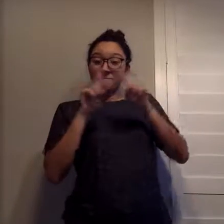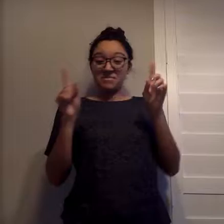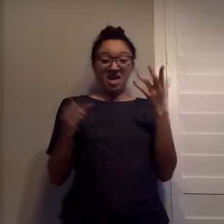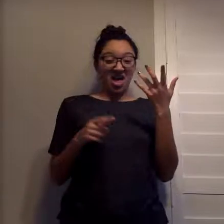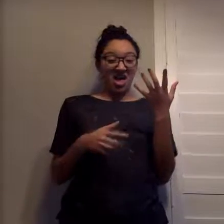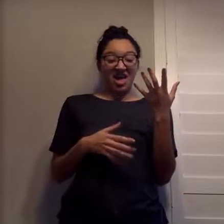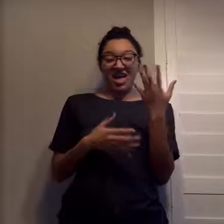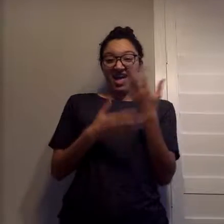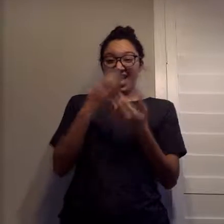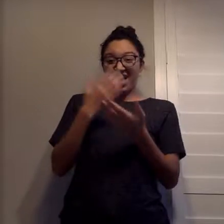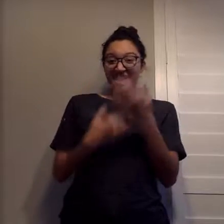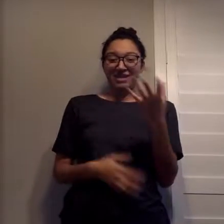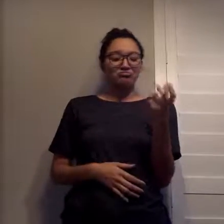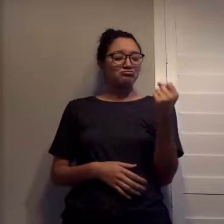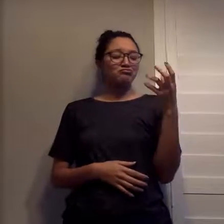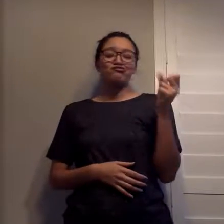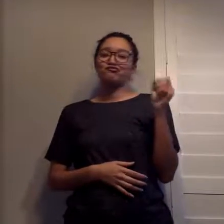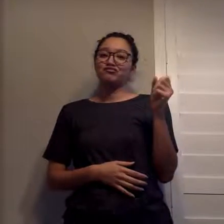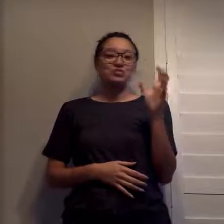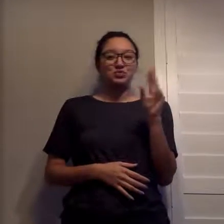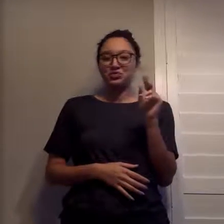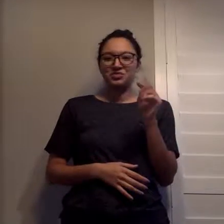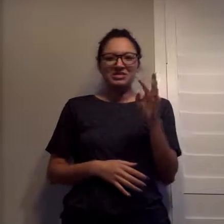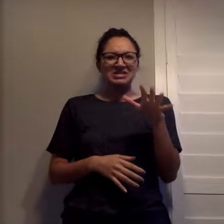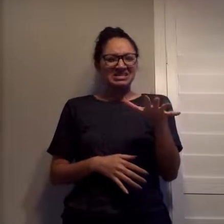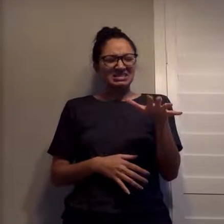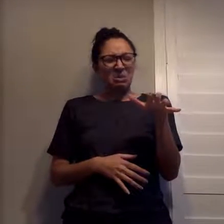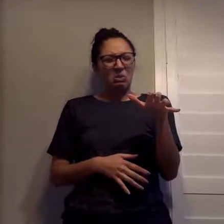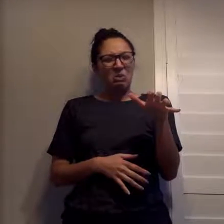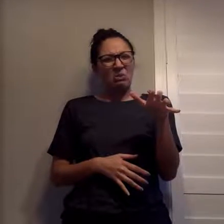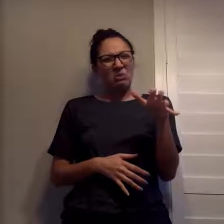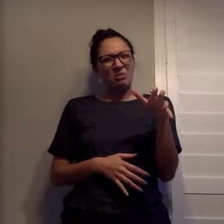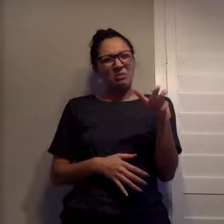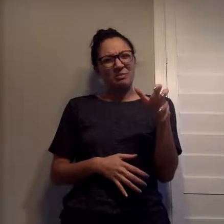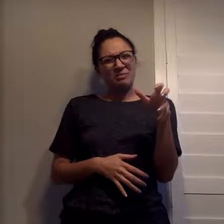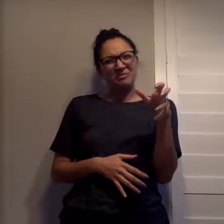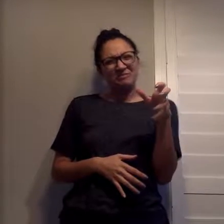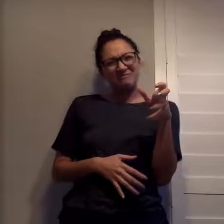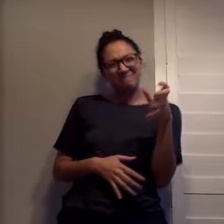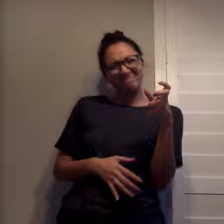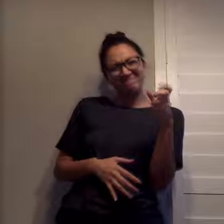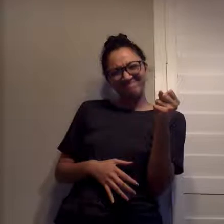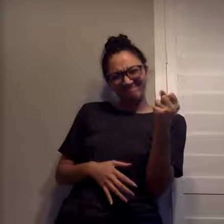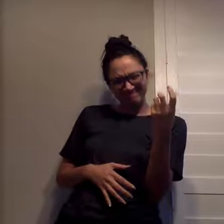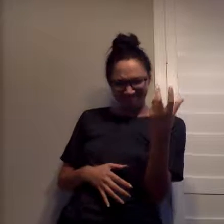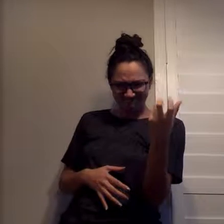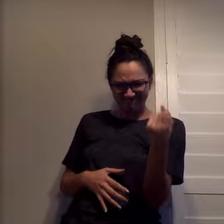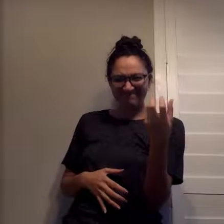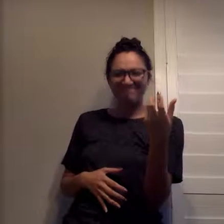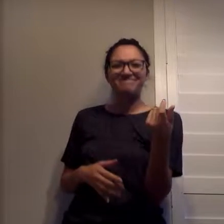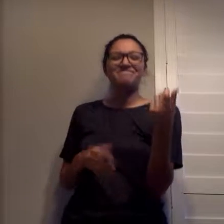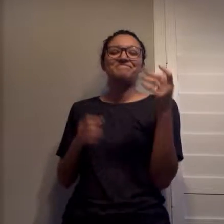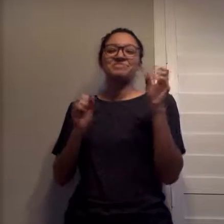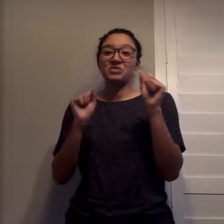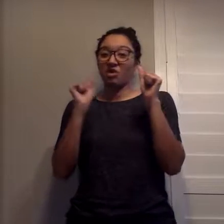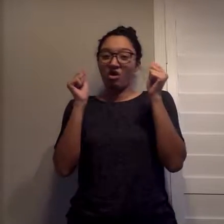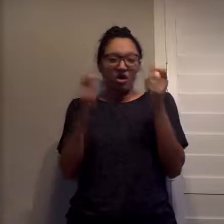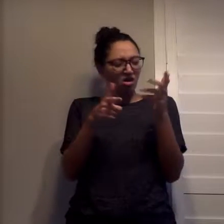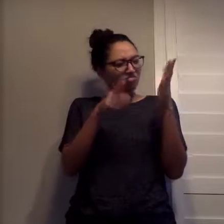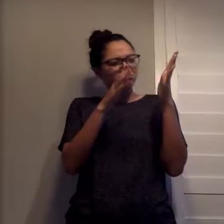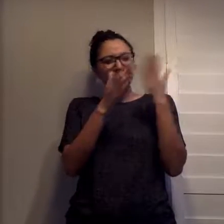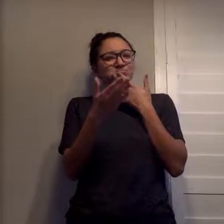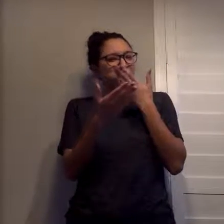for several weeks after that, but eventually fine motor skills returned, all except for one spot. It stayed stiff